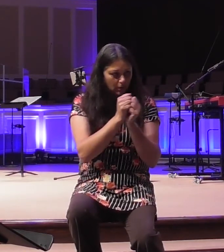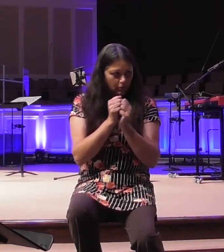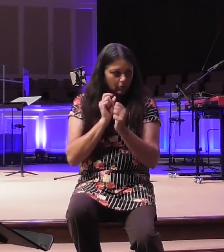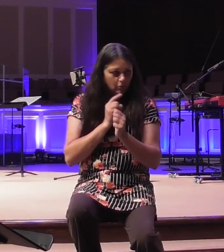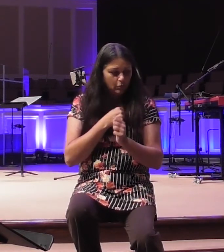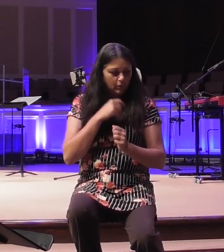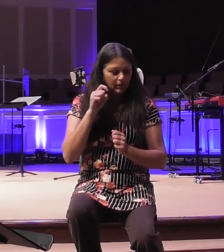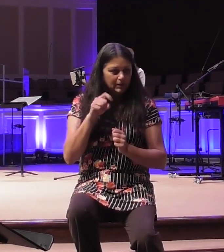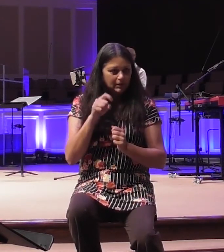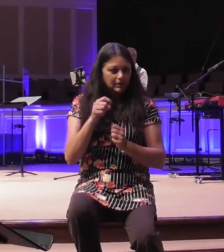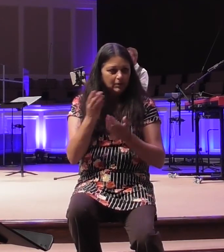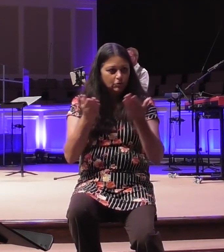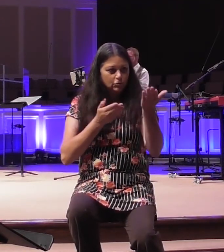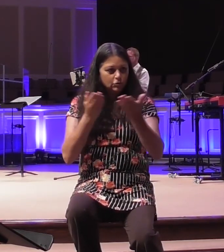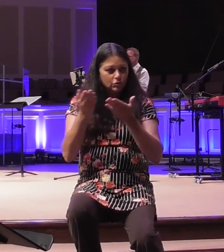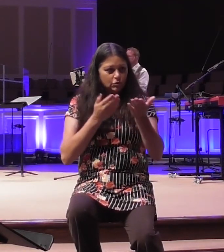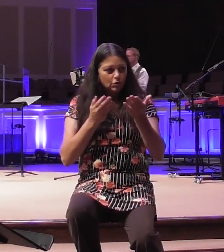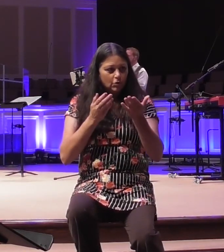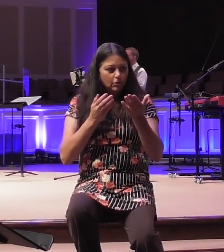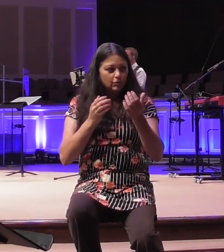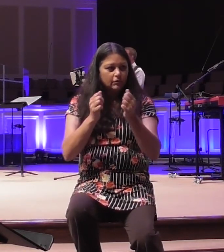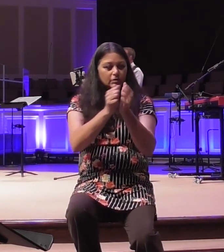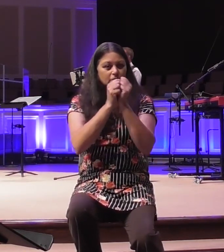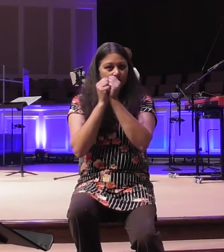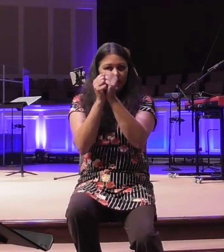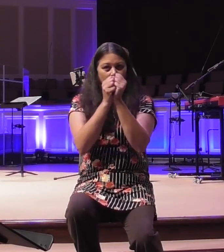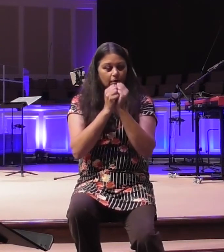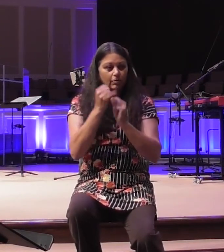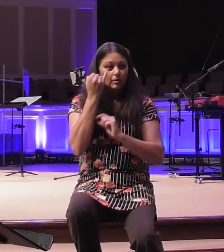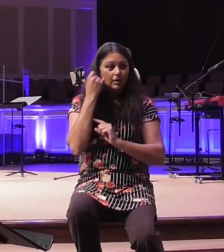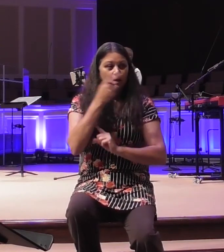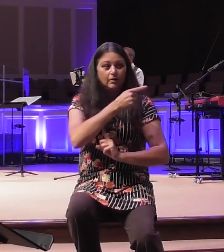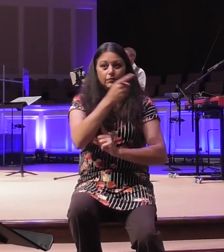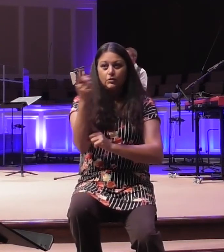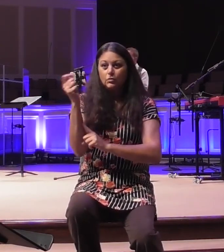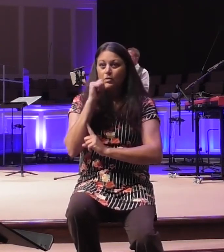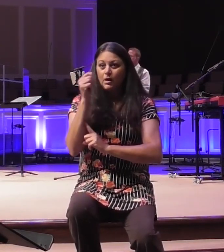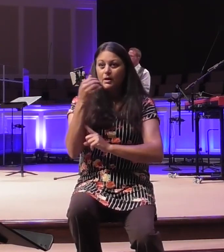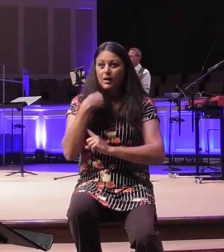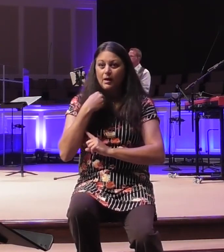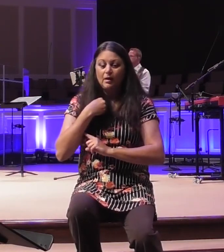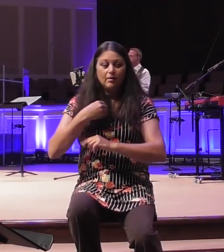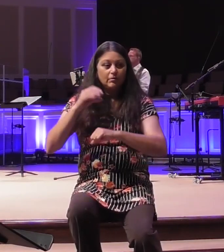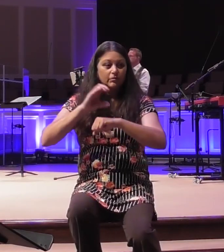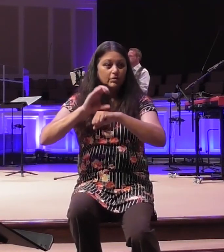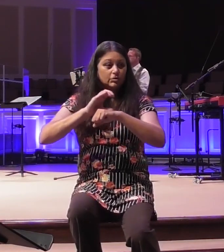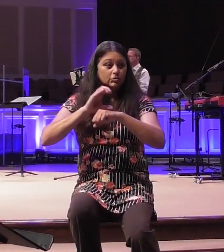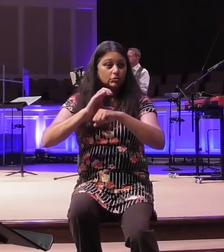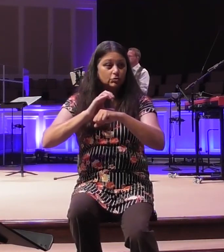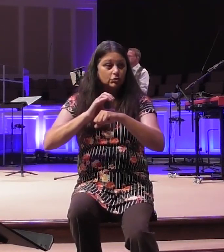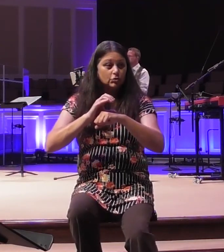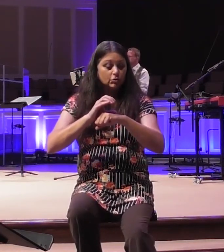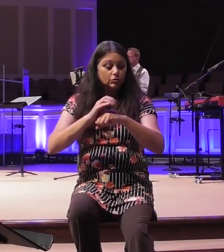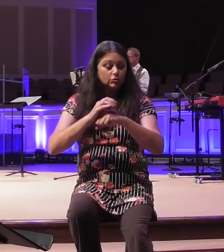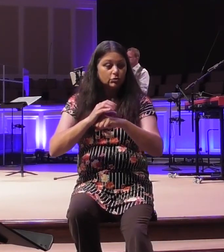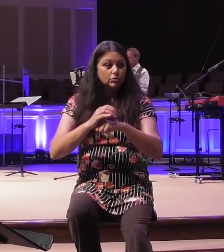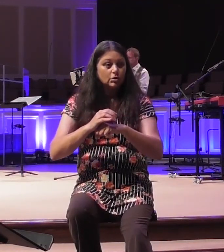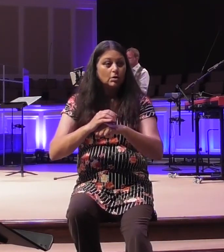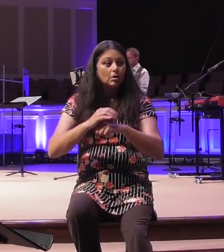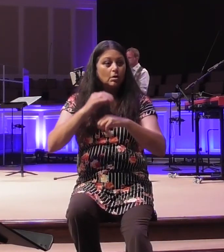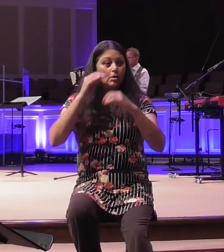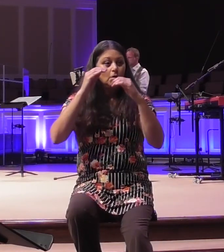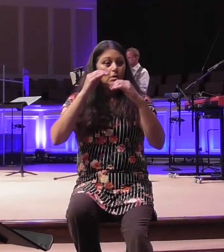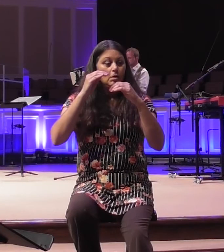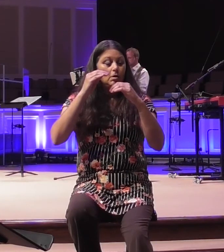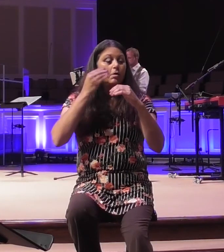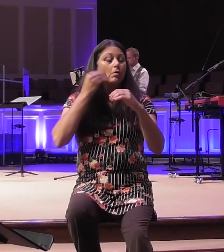world and be on mission for him. So if you don't have a church home, and you feel a stirring in your heart to make this place the place where you serve, you